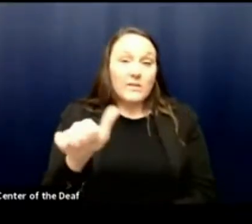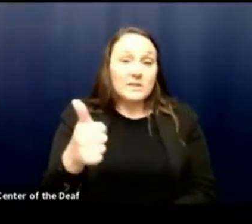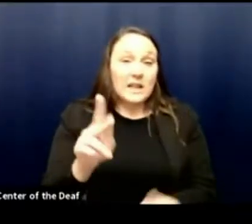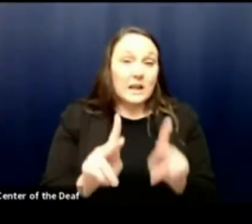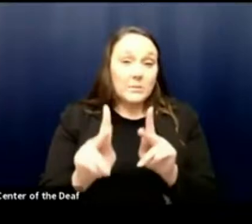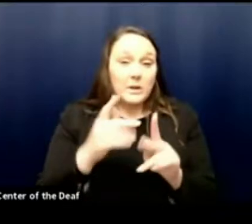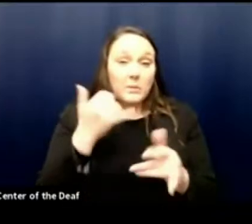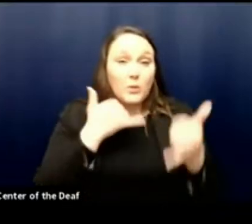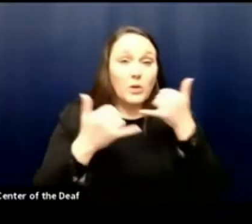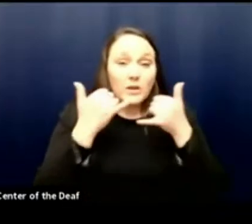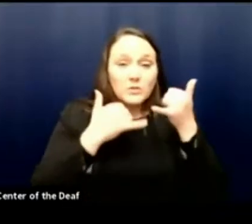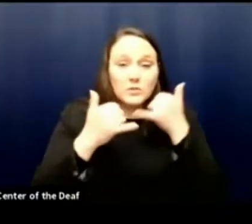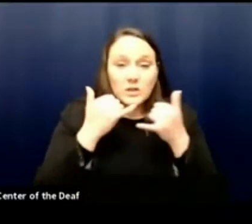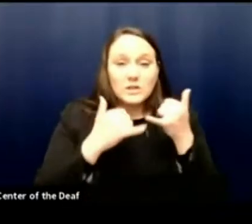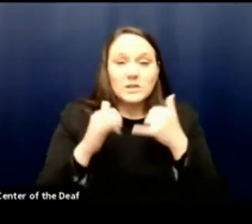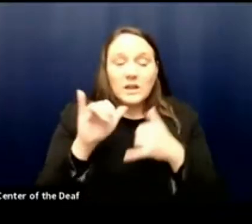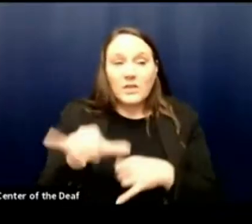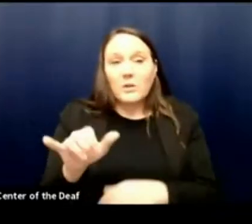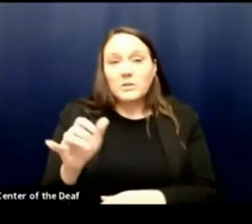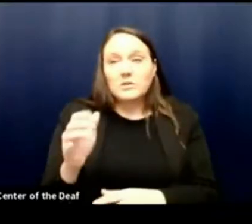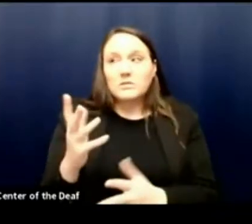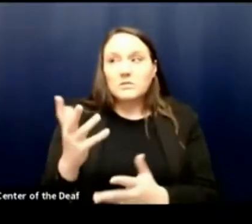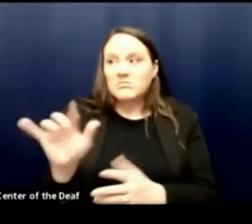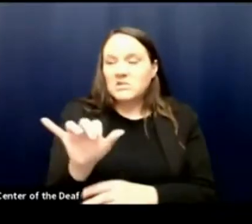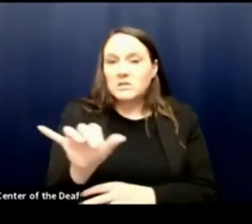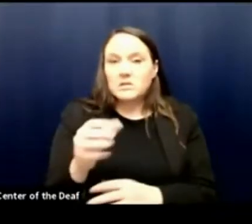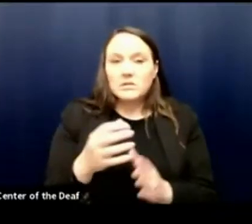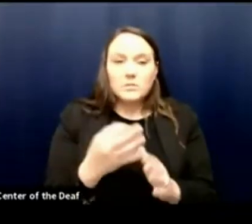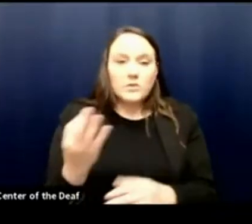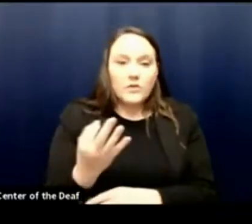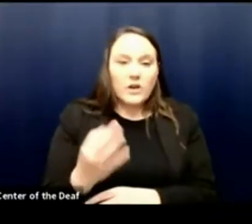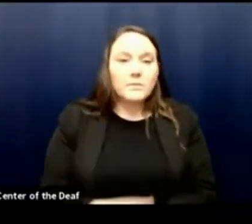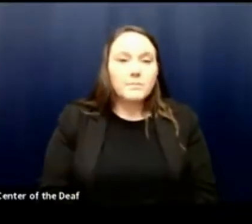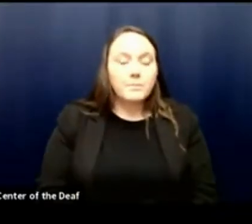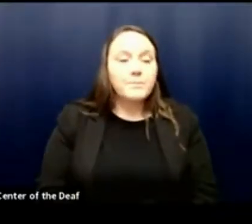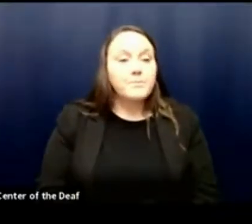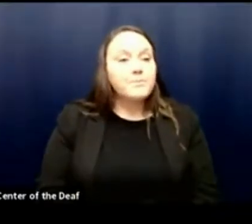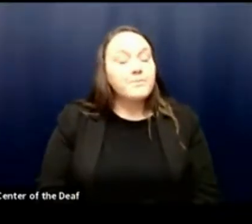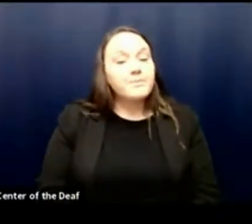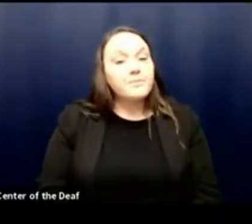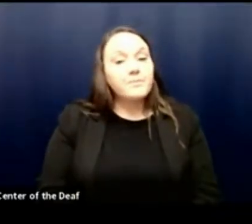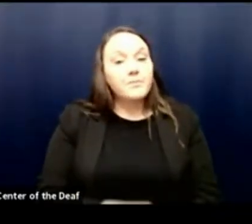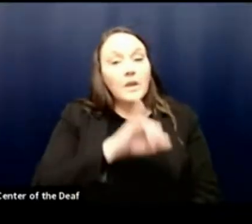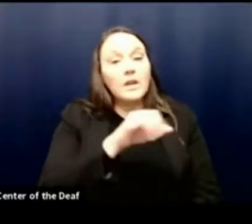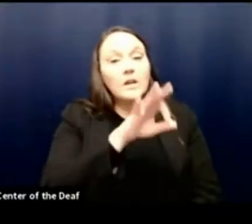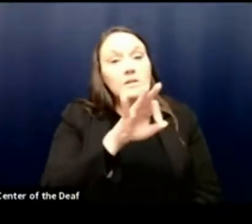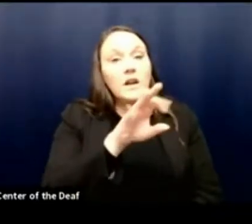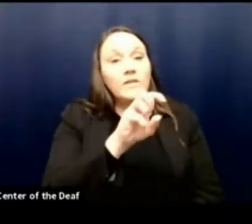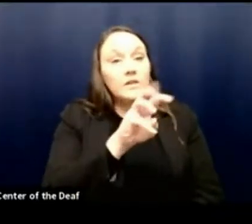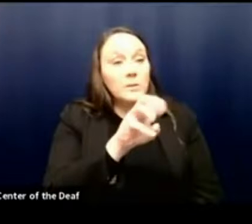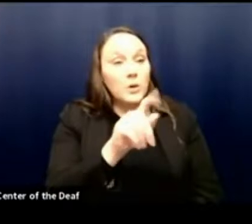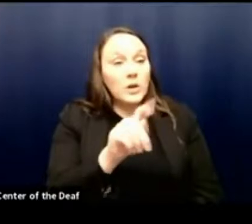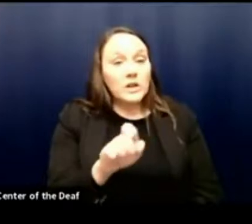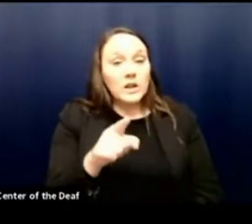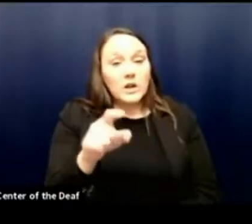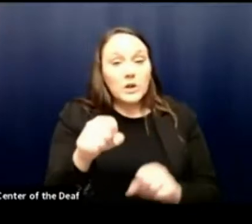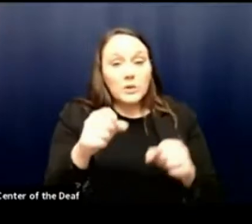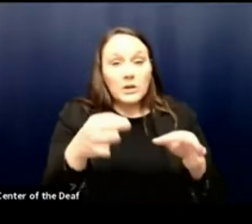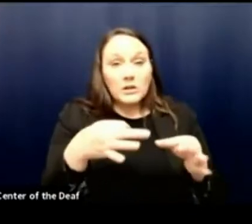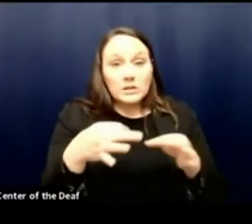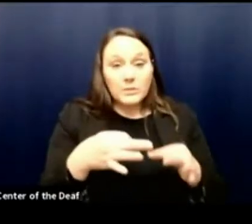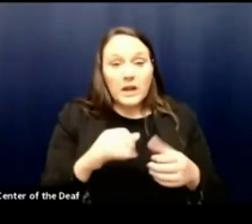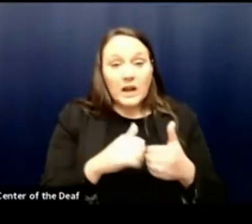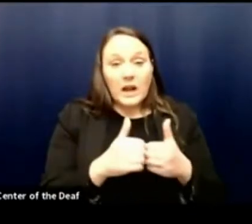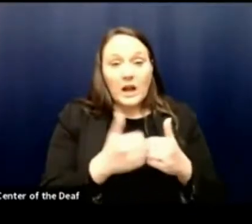That's what we had on Friday as well. From Jeff with WATE, can you walk us through how the waitlist option